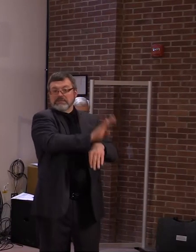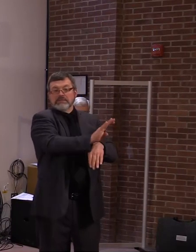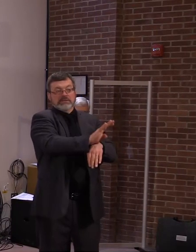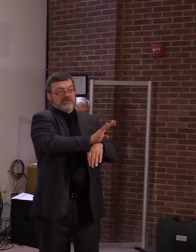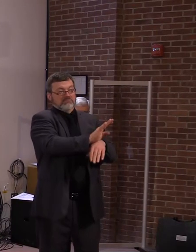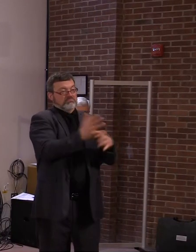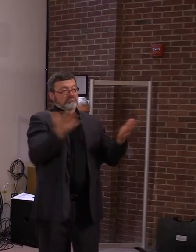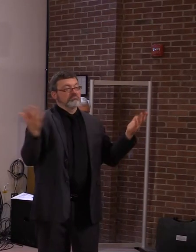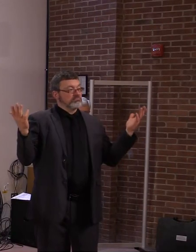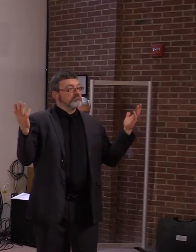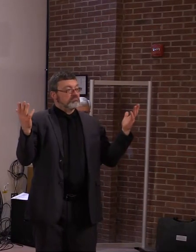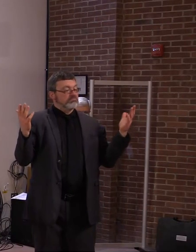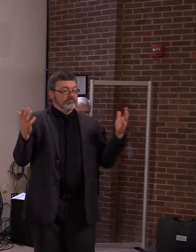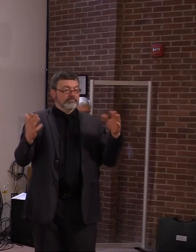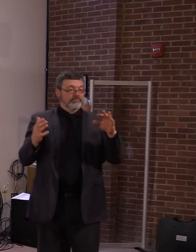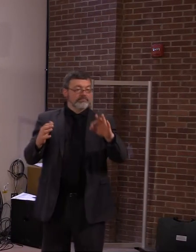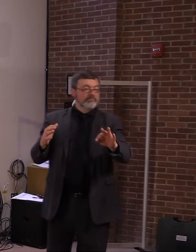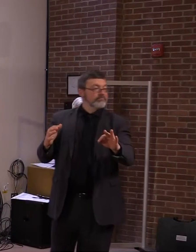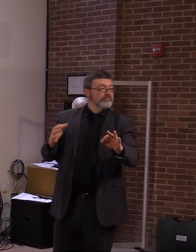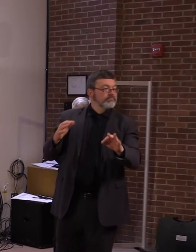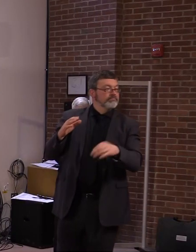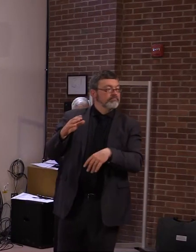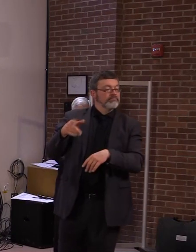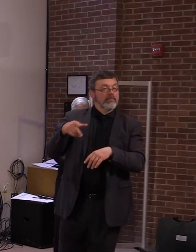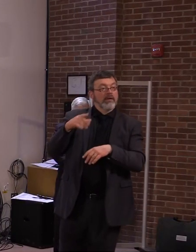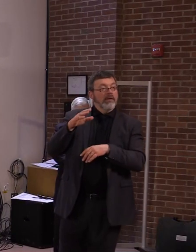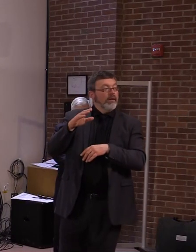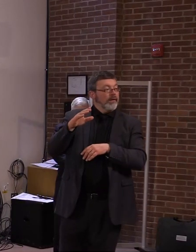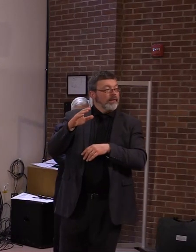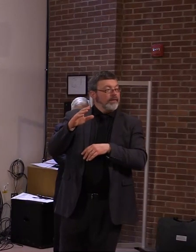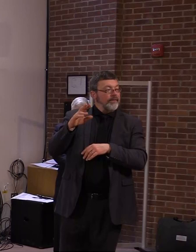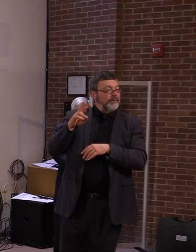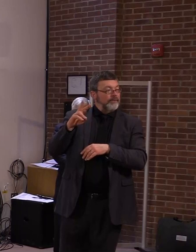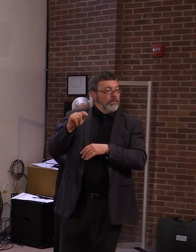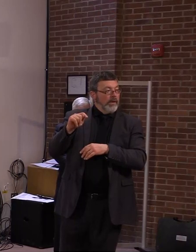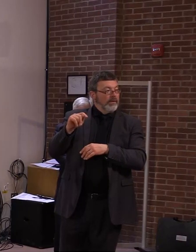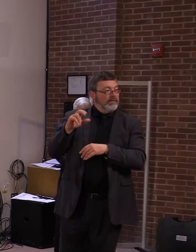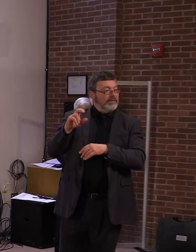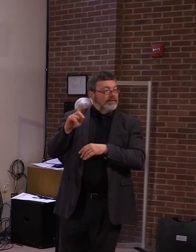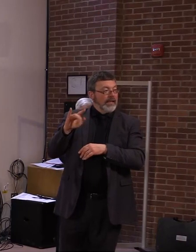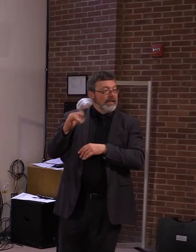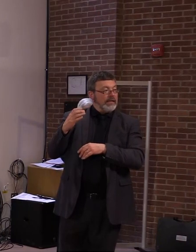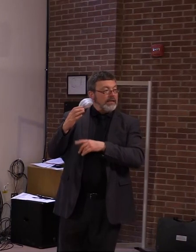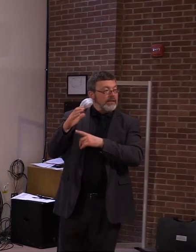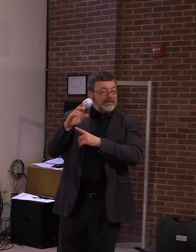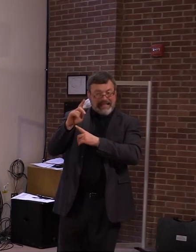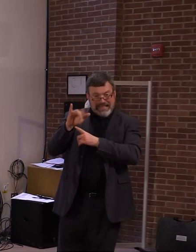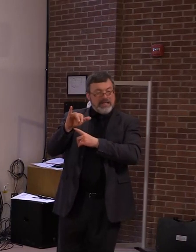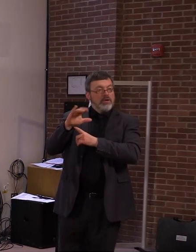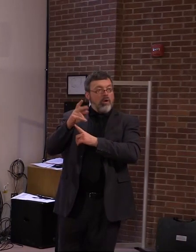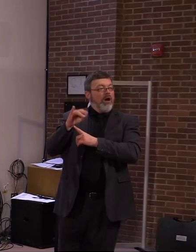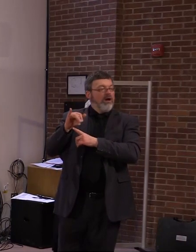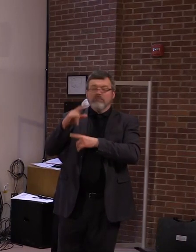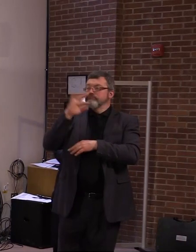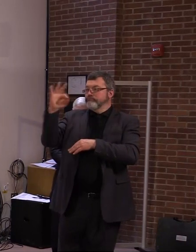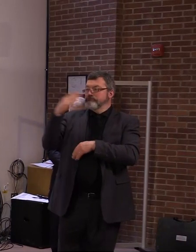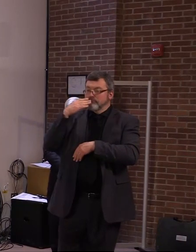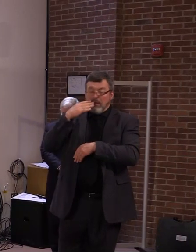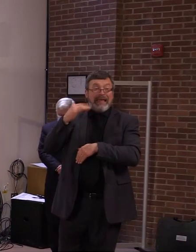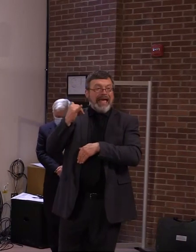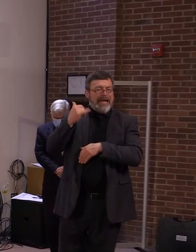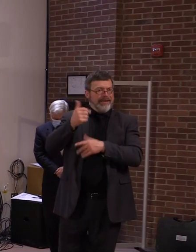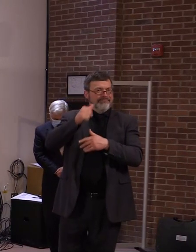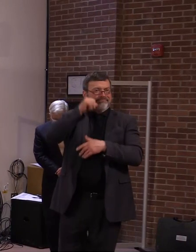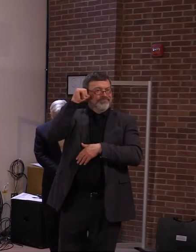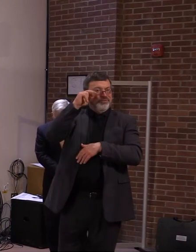Thank you. Last night, six municipalities declined to require a mask mandate in public places.